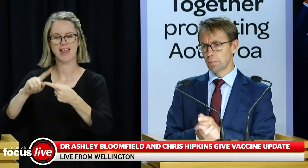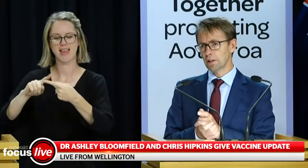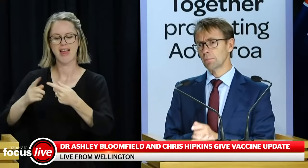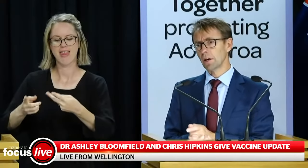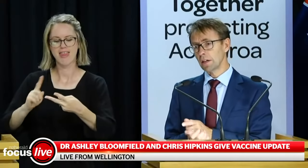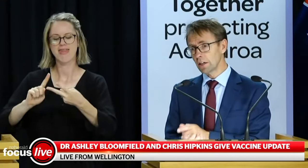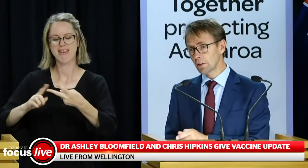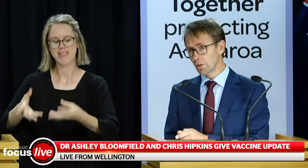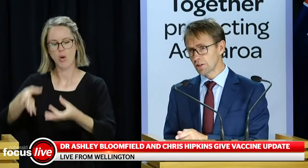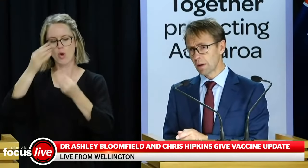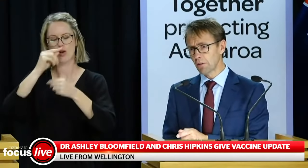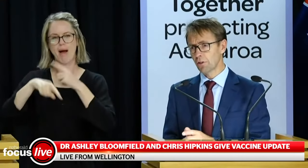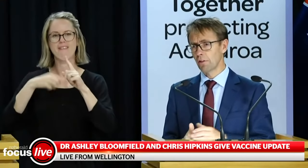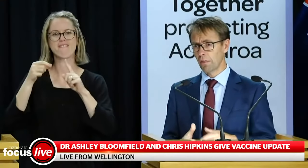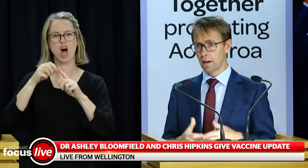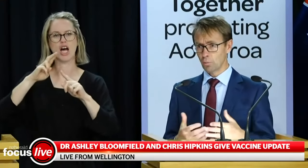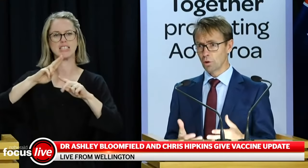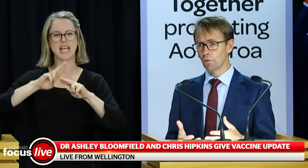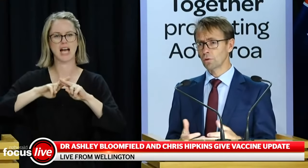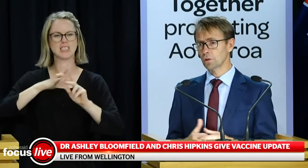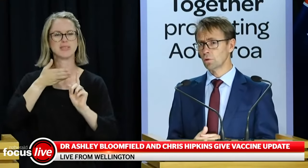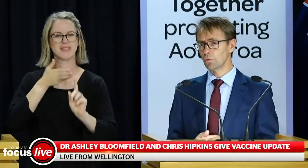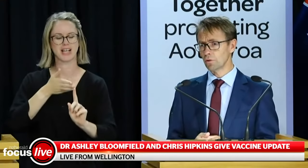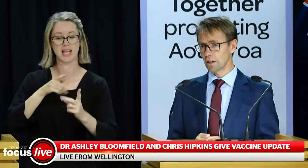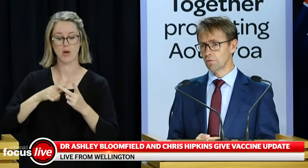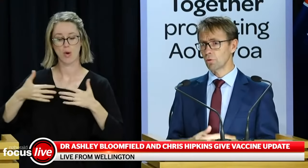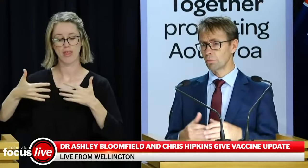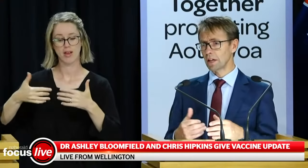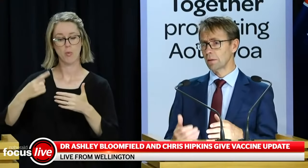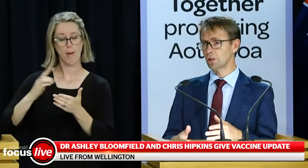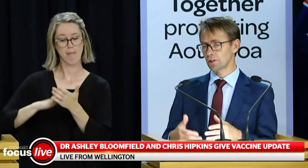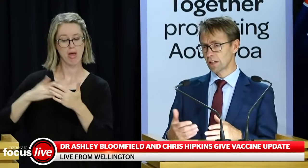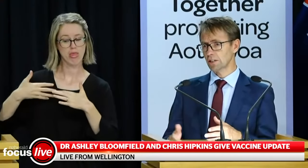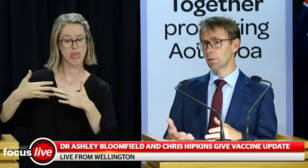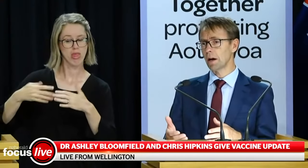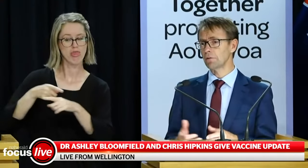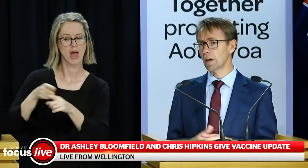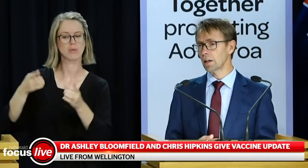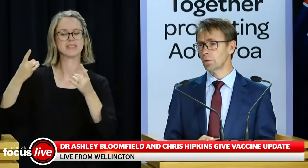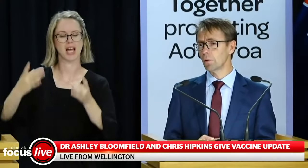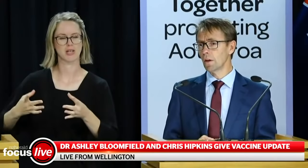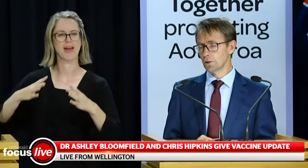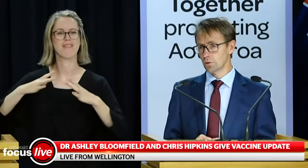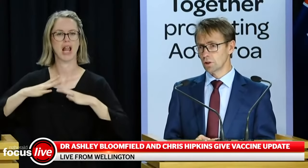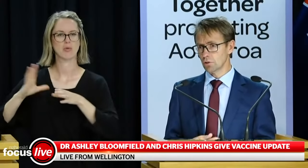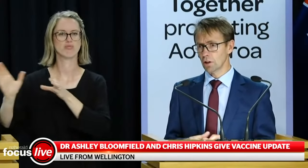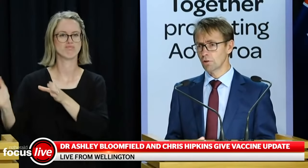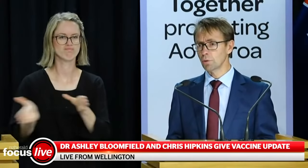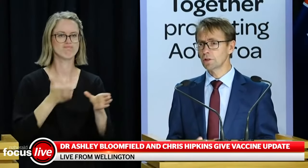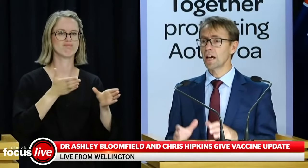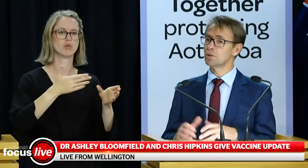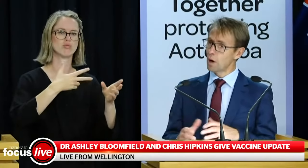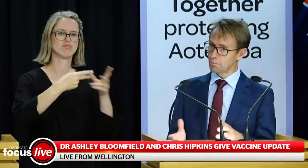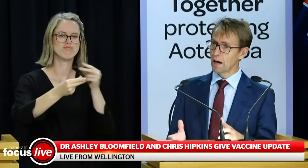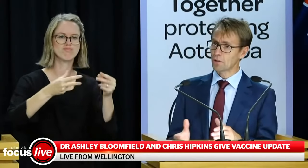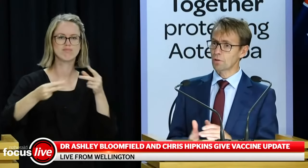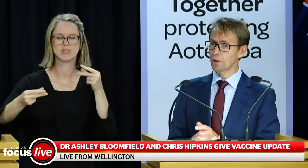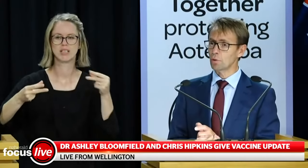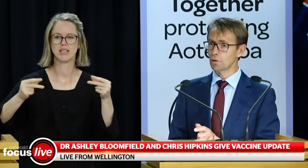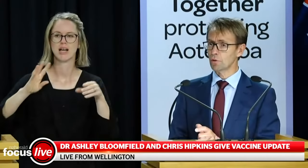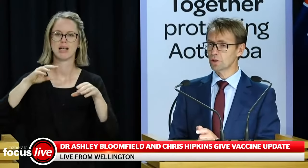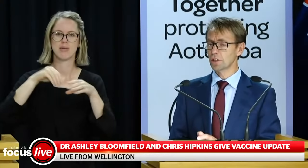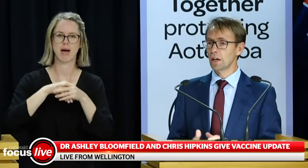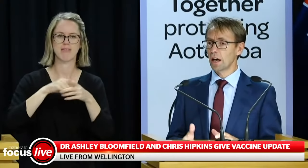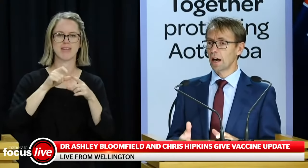We're expecting by the end of this month that workforce will therefore be able to start to be made available to district health boards as one part